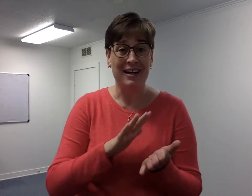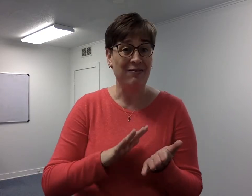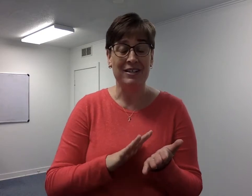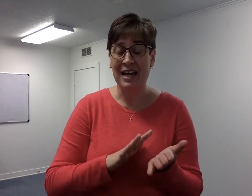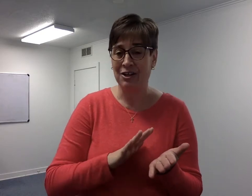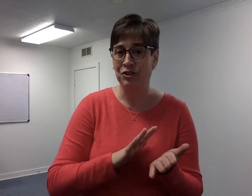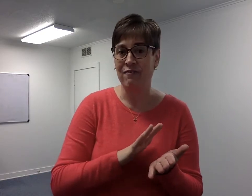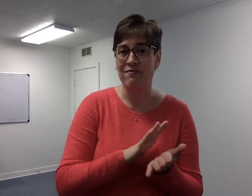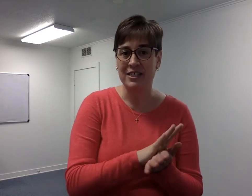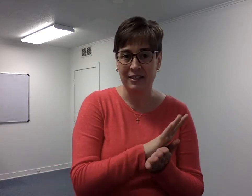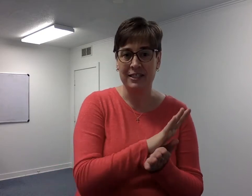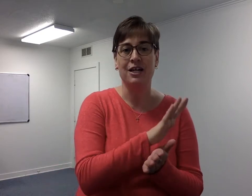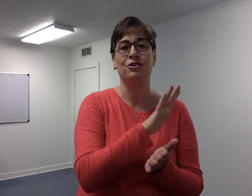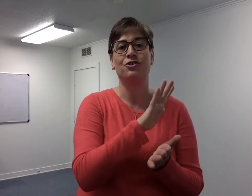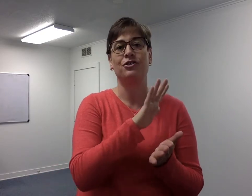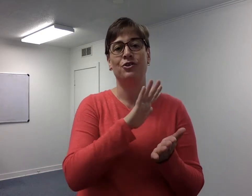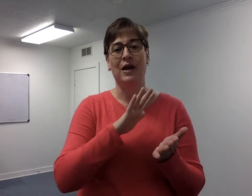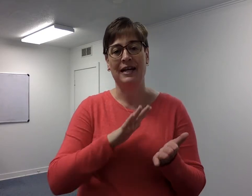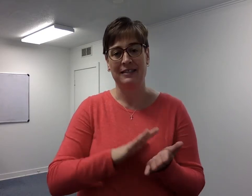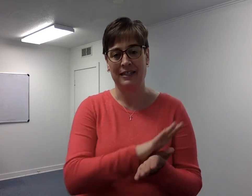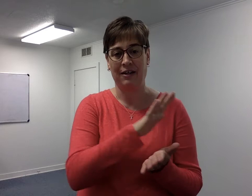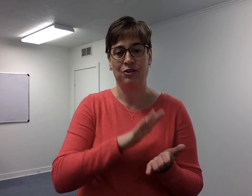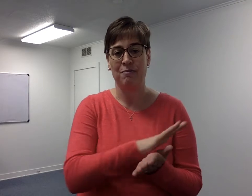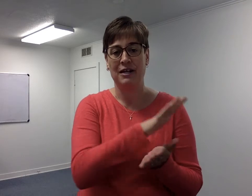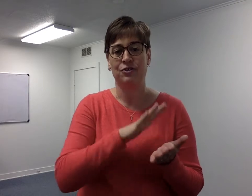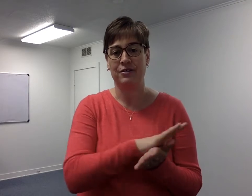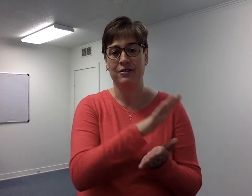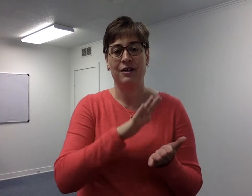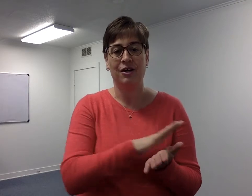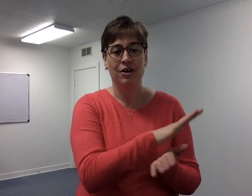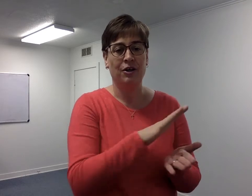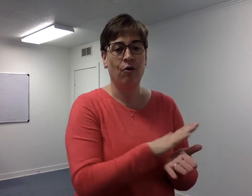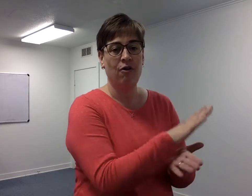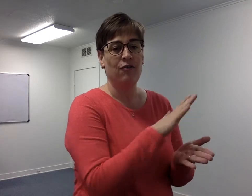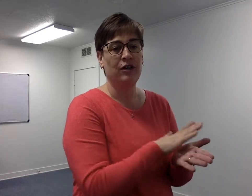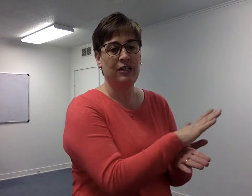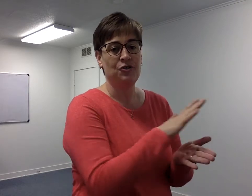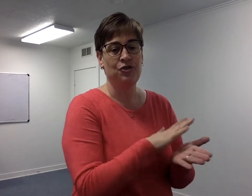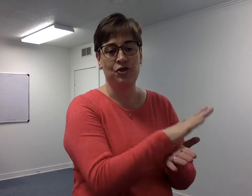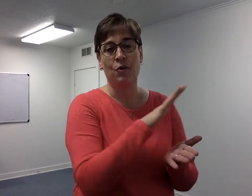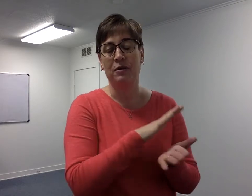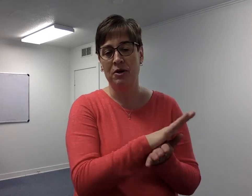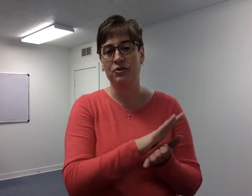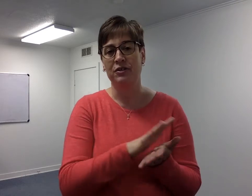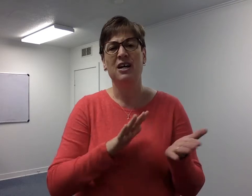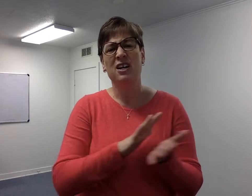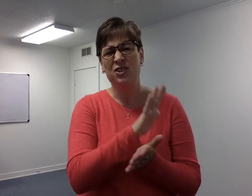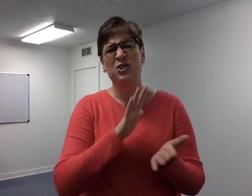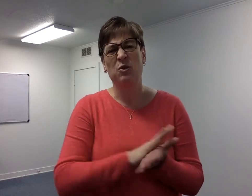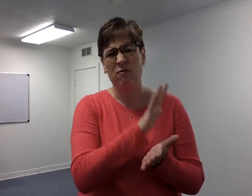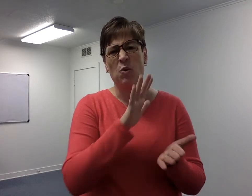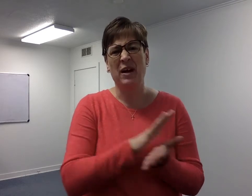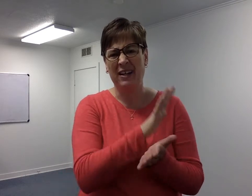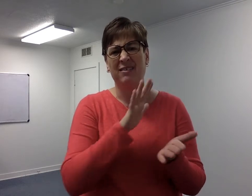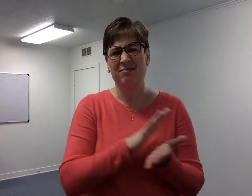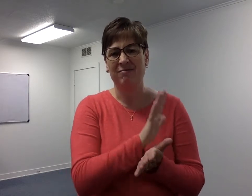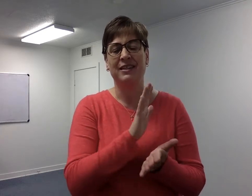even actually physically touch the 2 hands together. You might just go over it because you're just showing the motion, just to avoid the